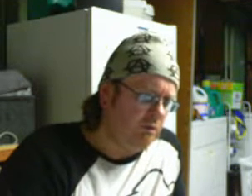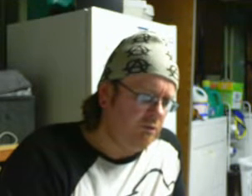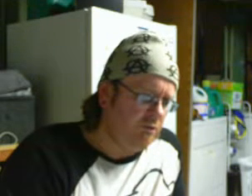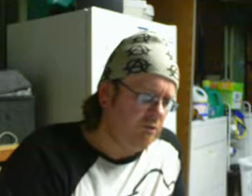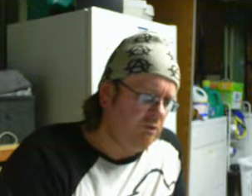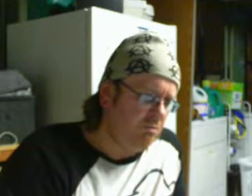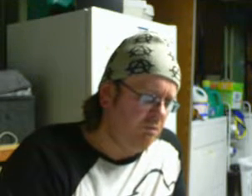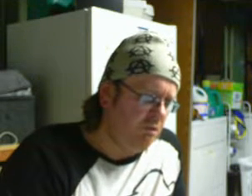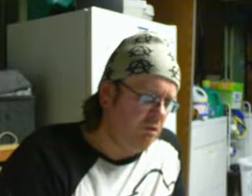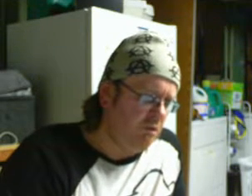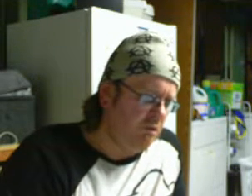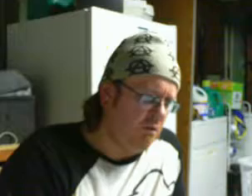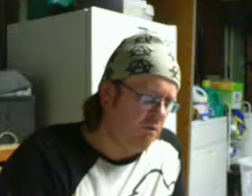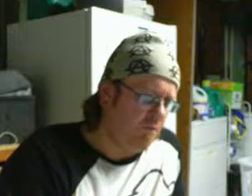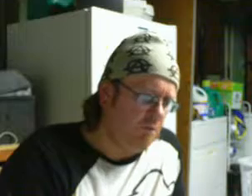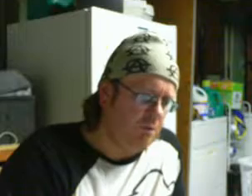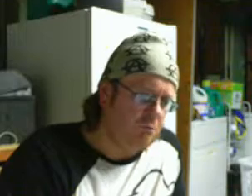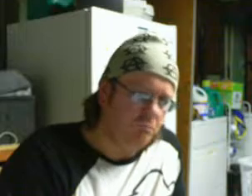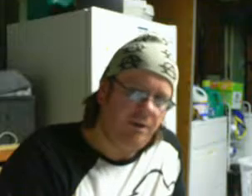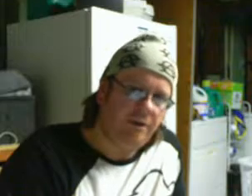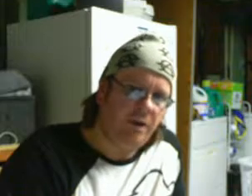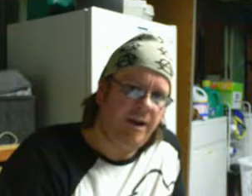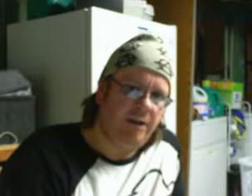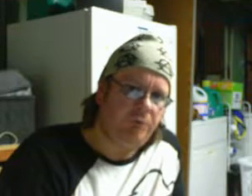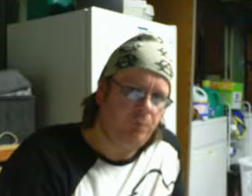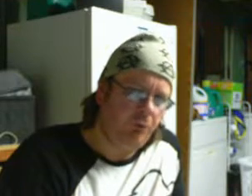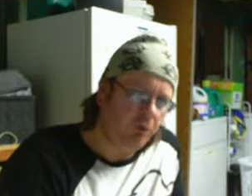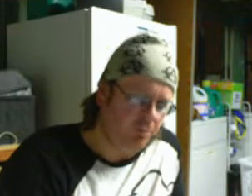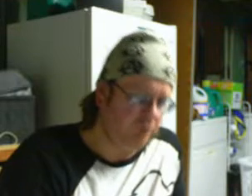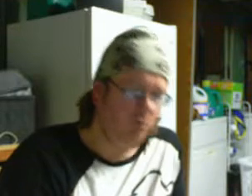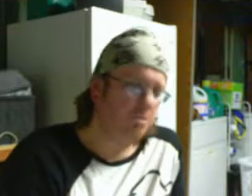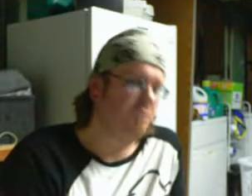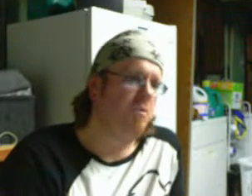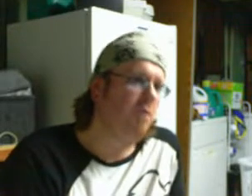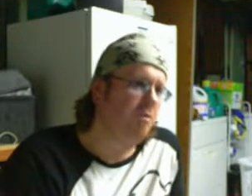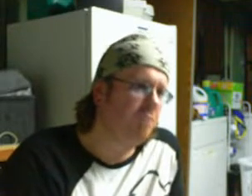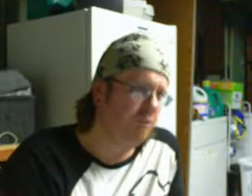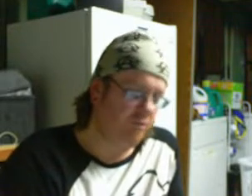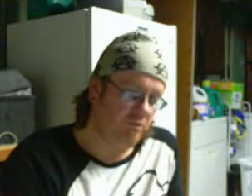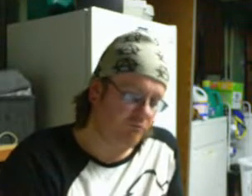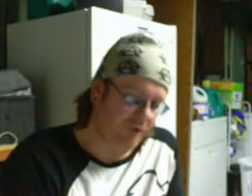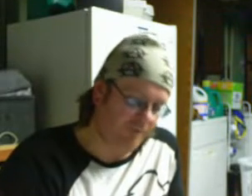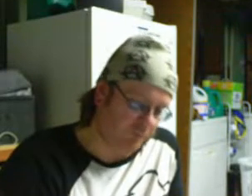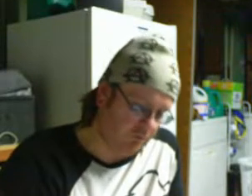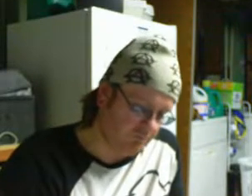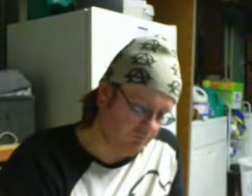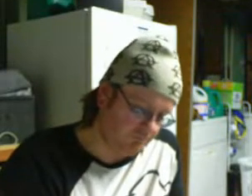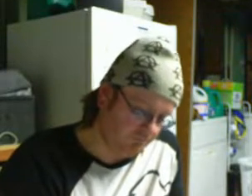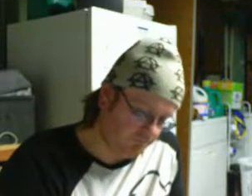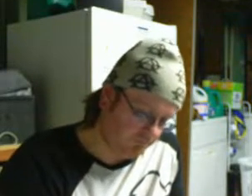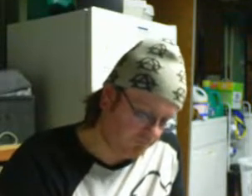is something that Freud wouldn't bat an eye at to interpret it. Nobody would, because it's straightforward.